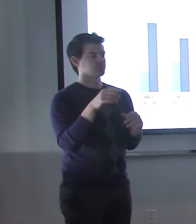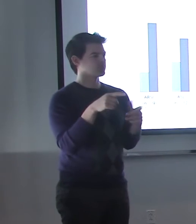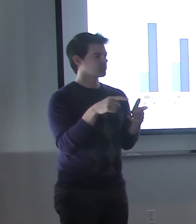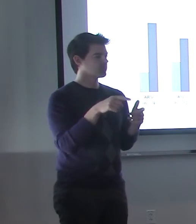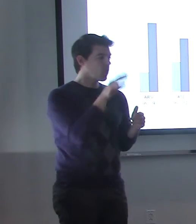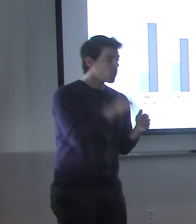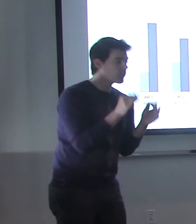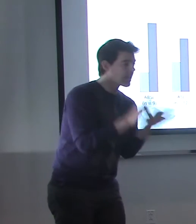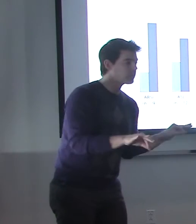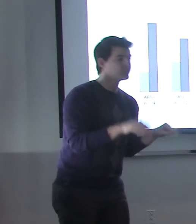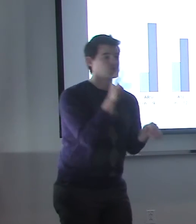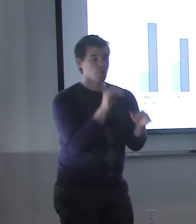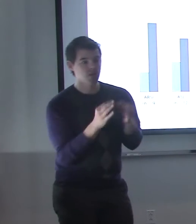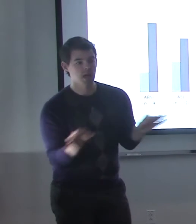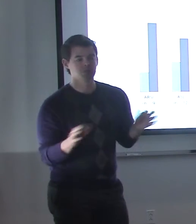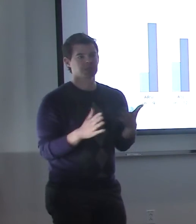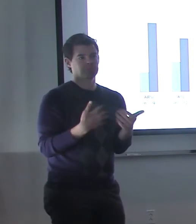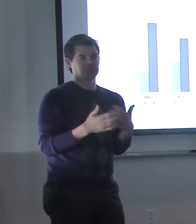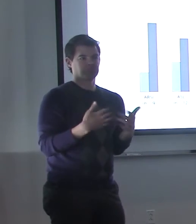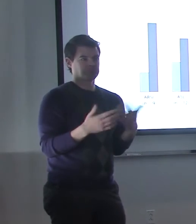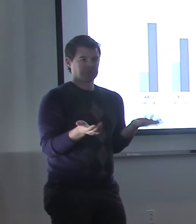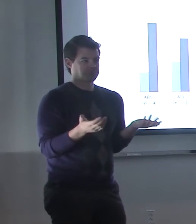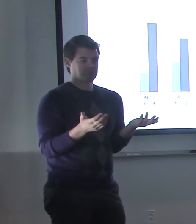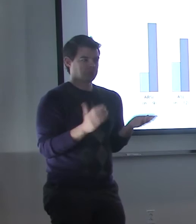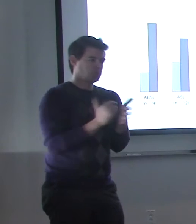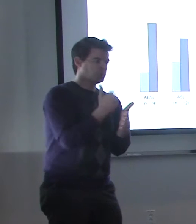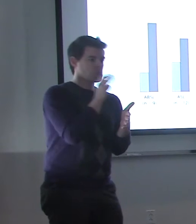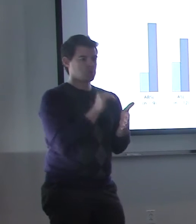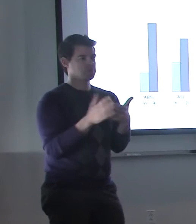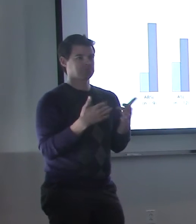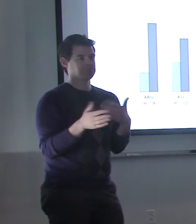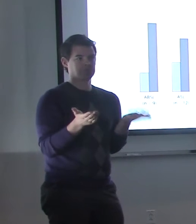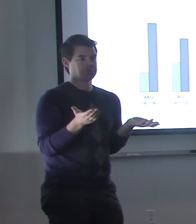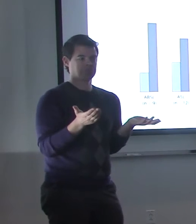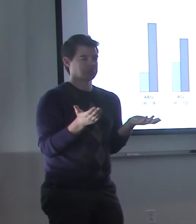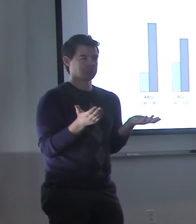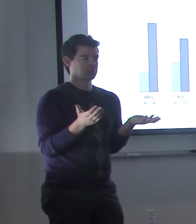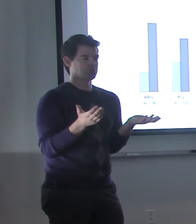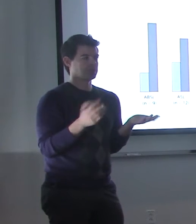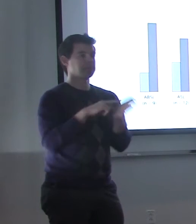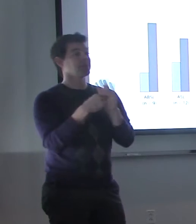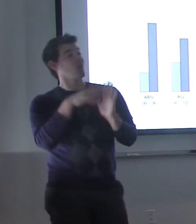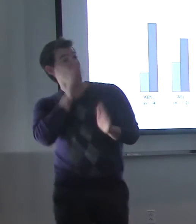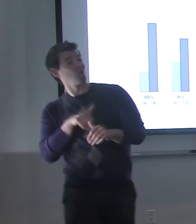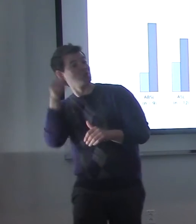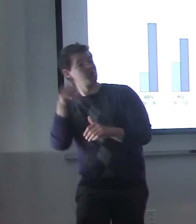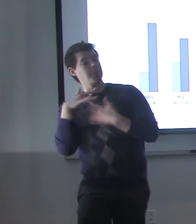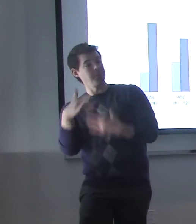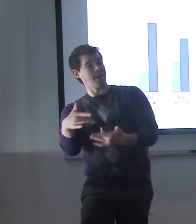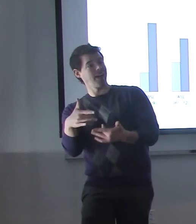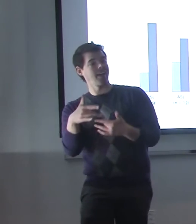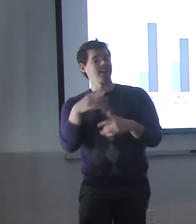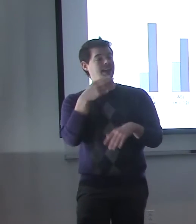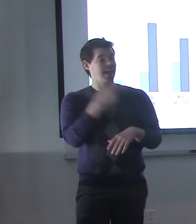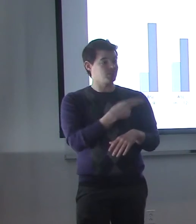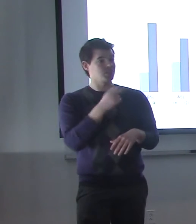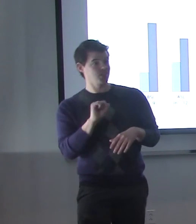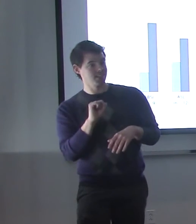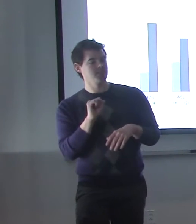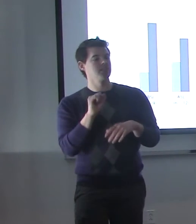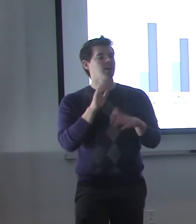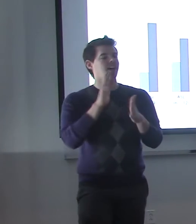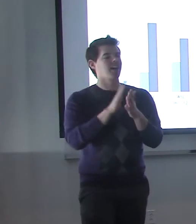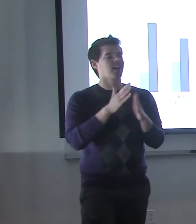historical depth was going to help us see to say languages were changing from handling preference to object preference or